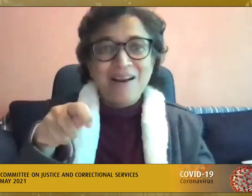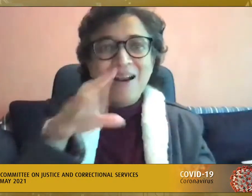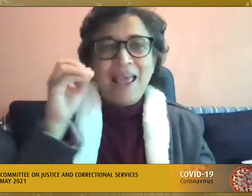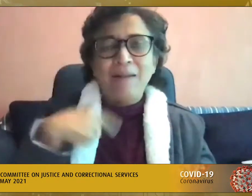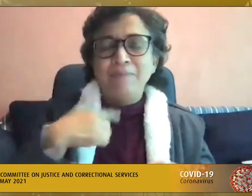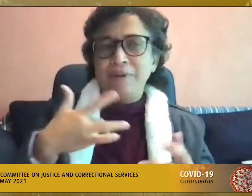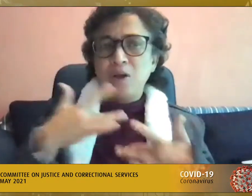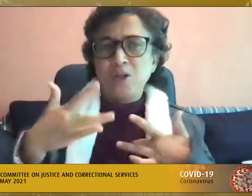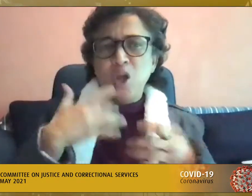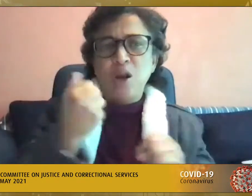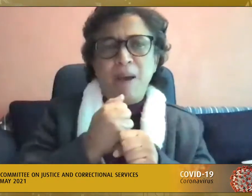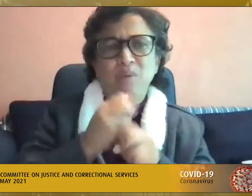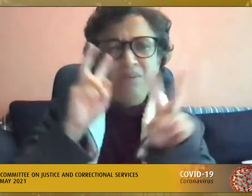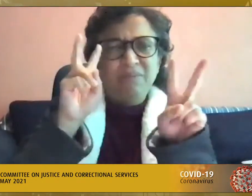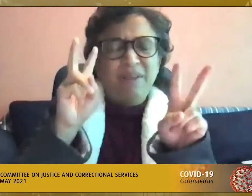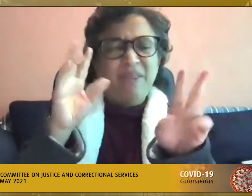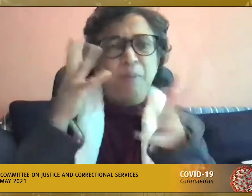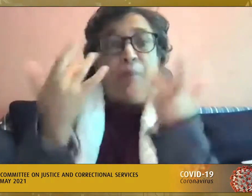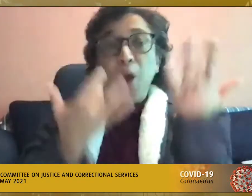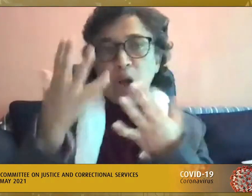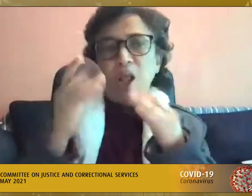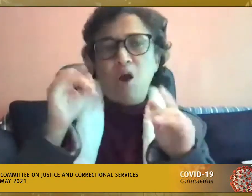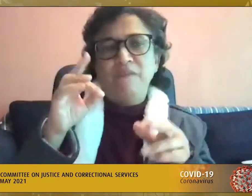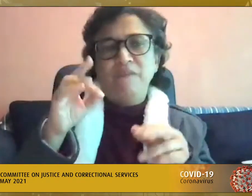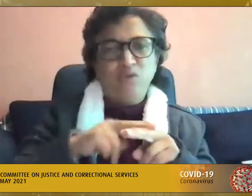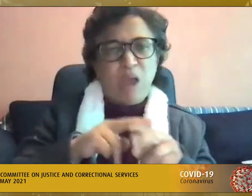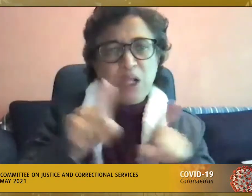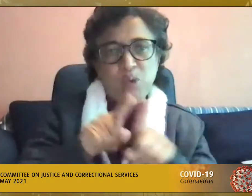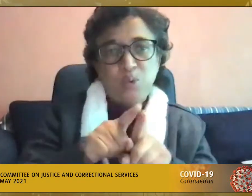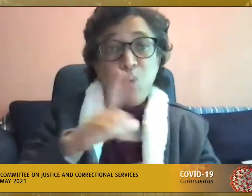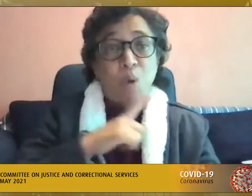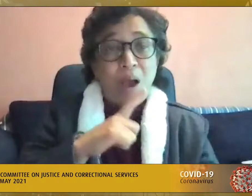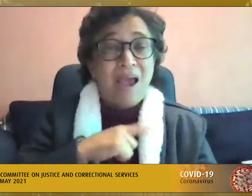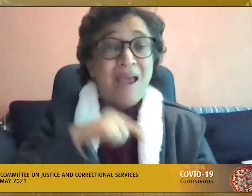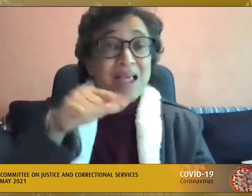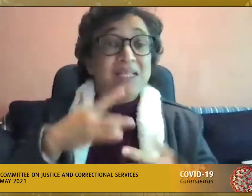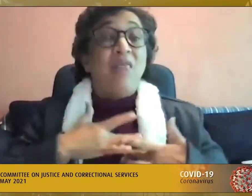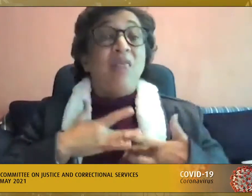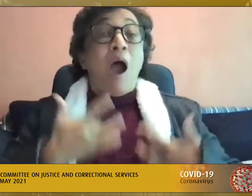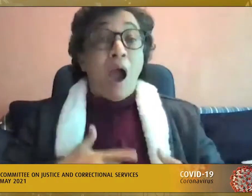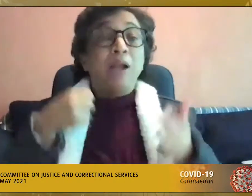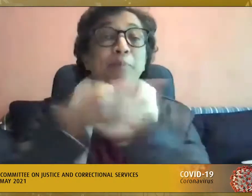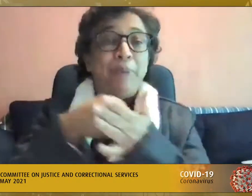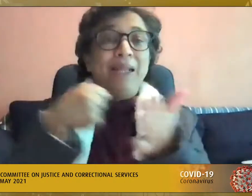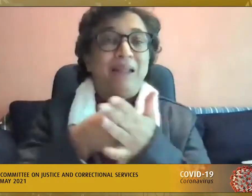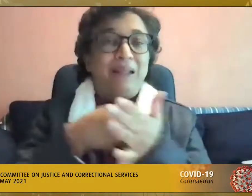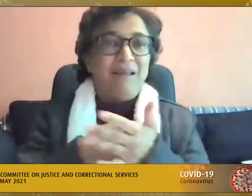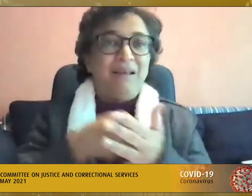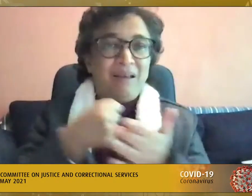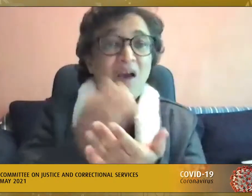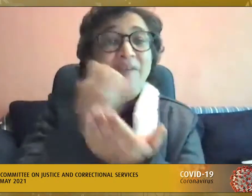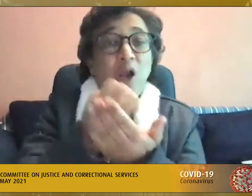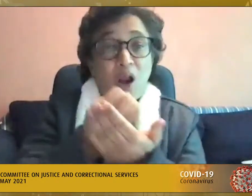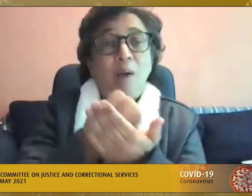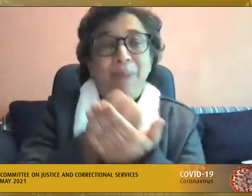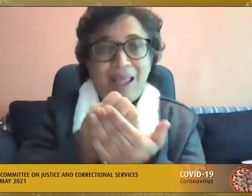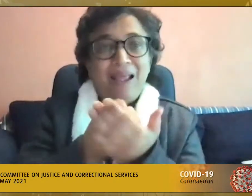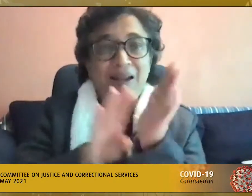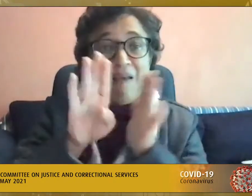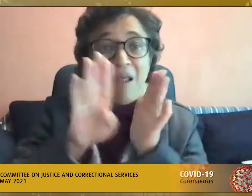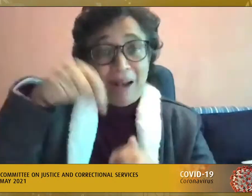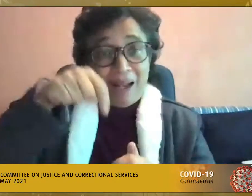railway line um that goes to town and I'm quite concerned about the burning of trains as well because it's